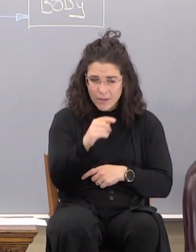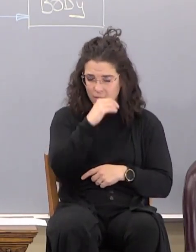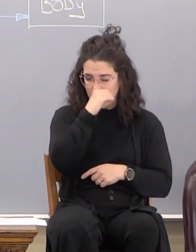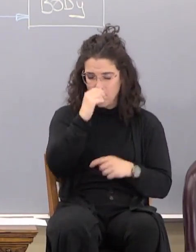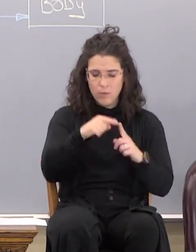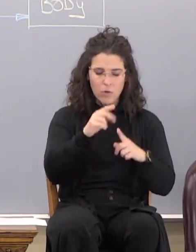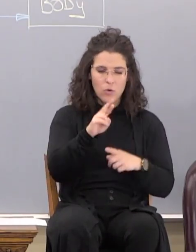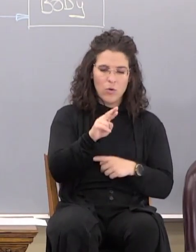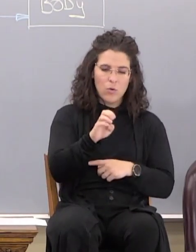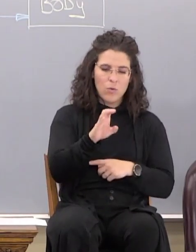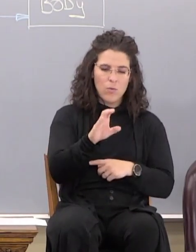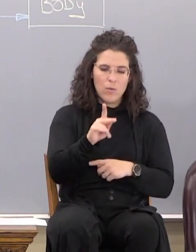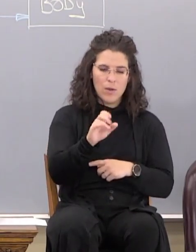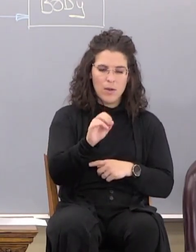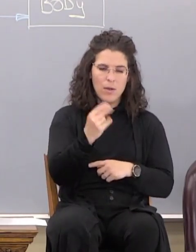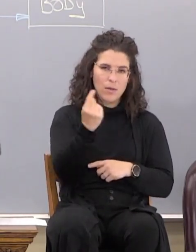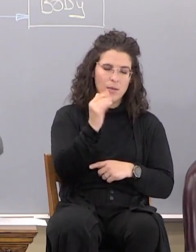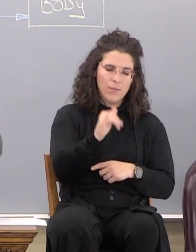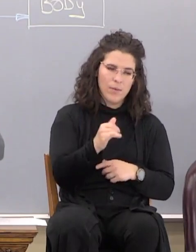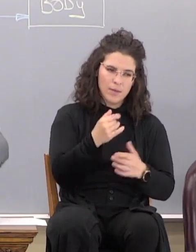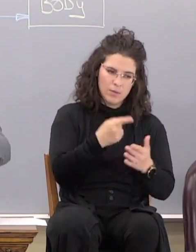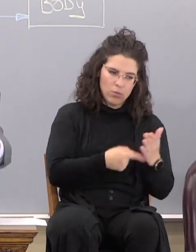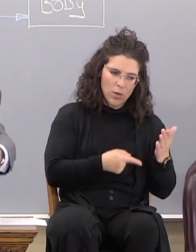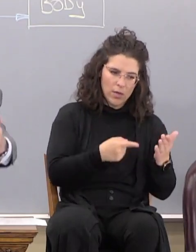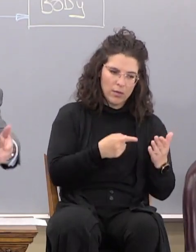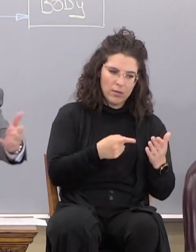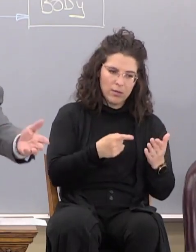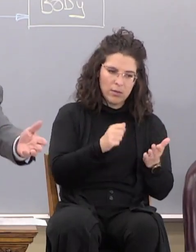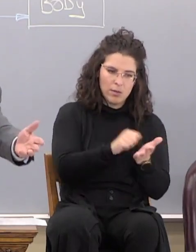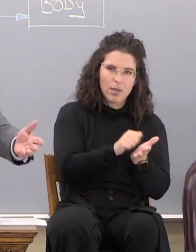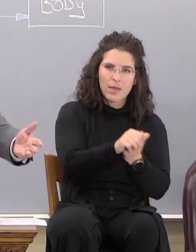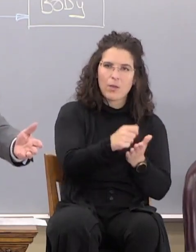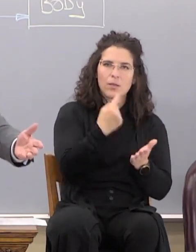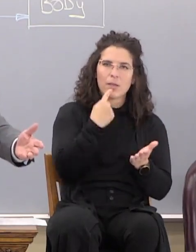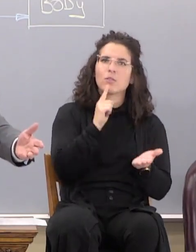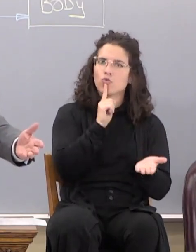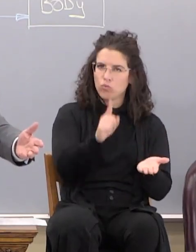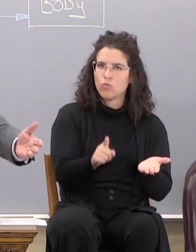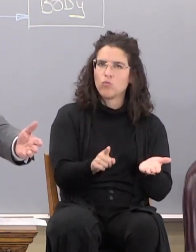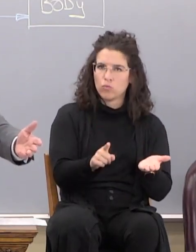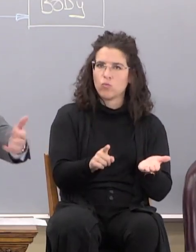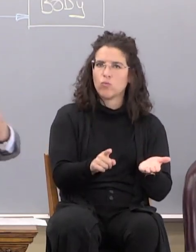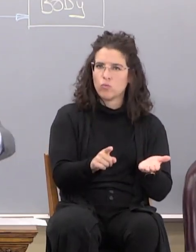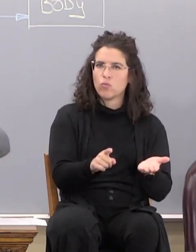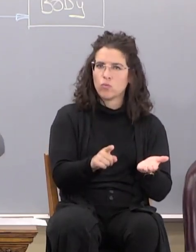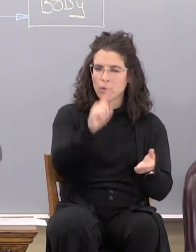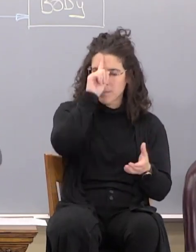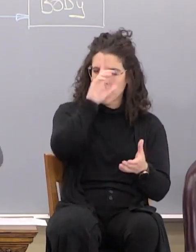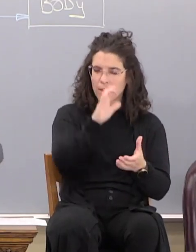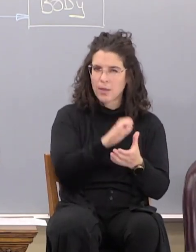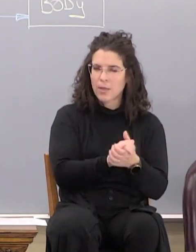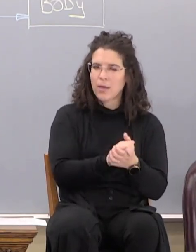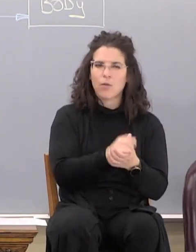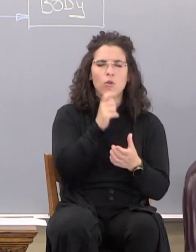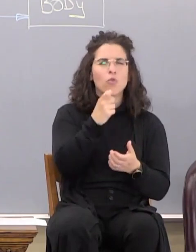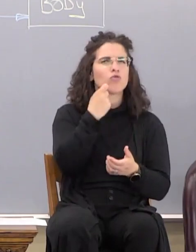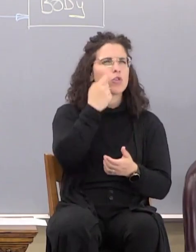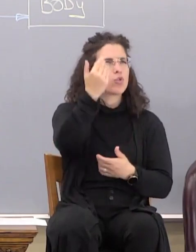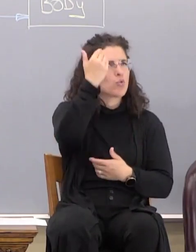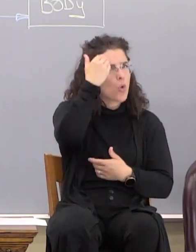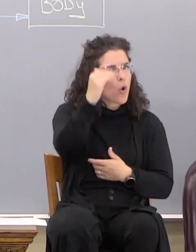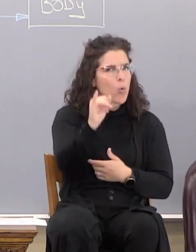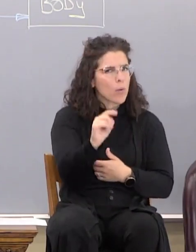When you reckon something, you say, this is what the accounting says is true. Believe what, don't just know